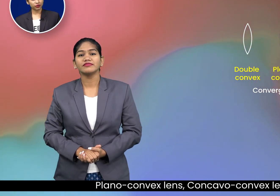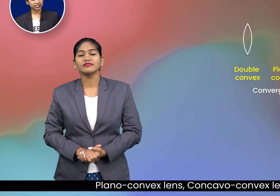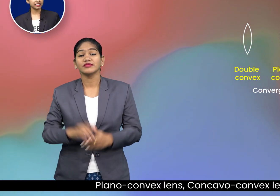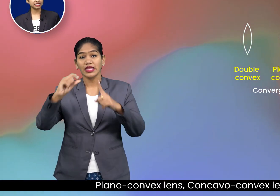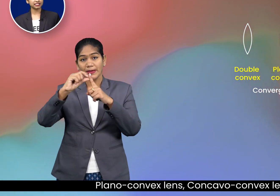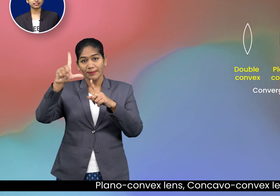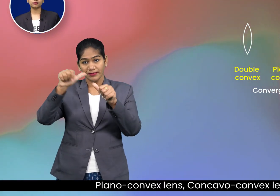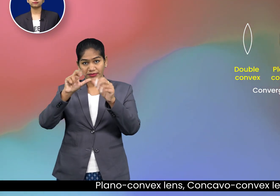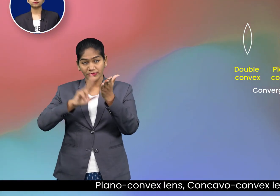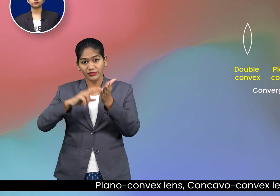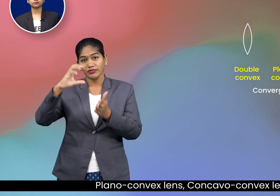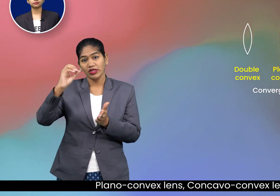Plano-convex lens,